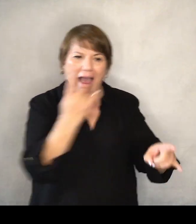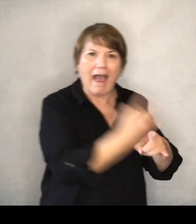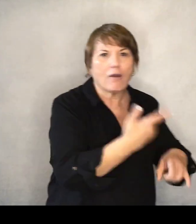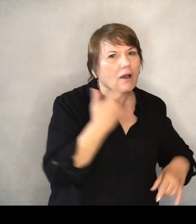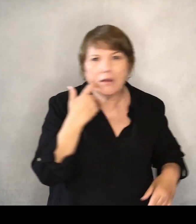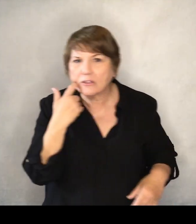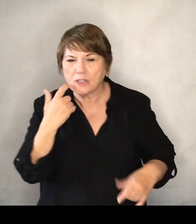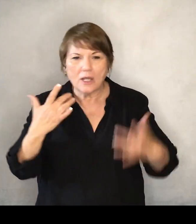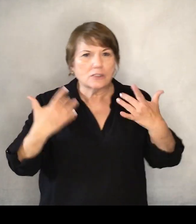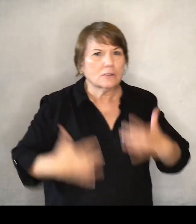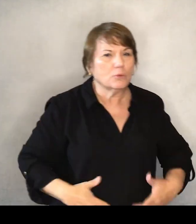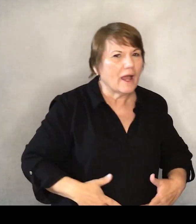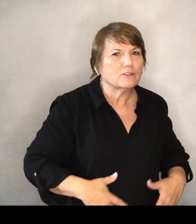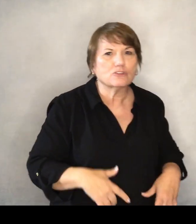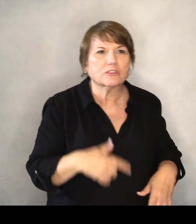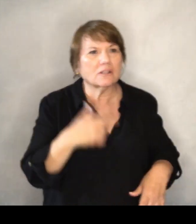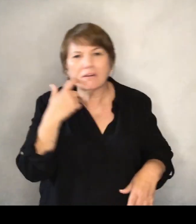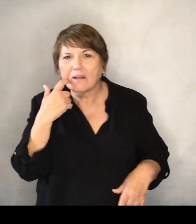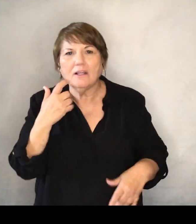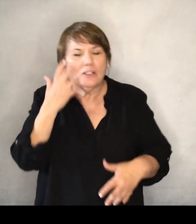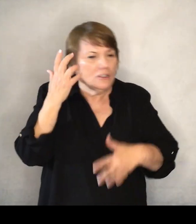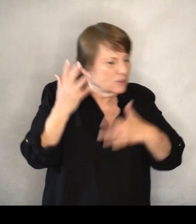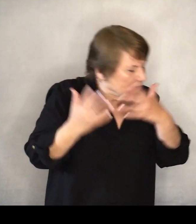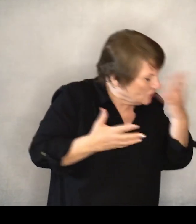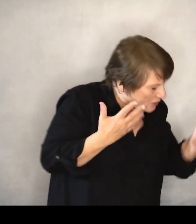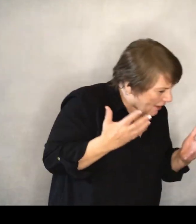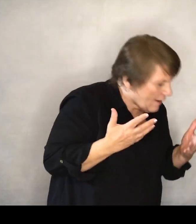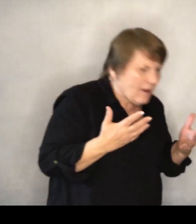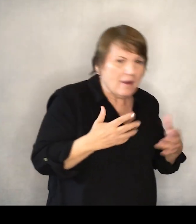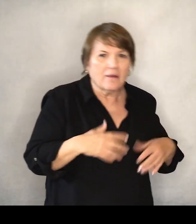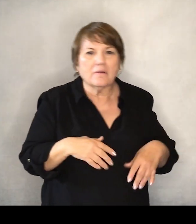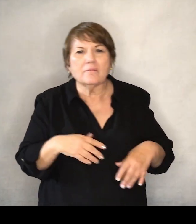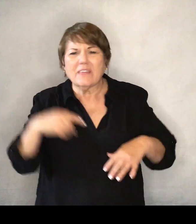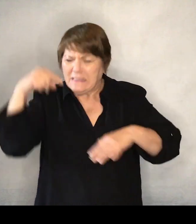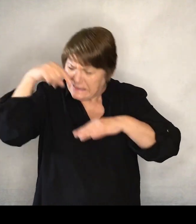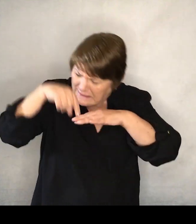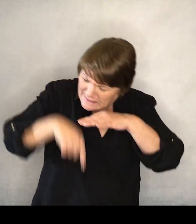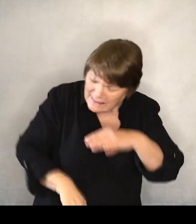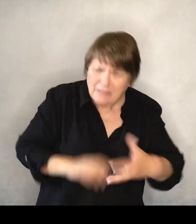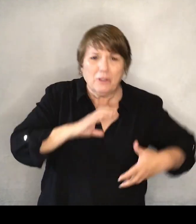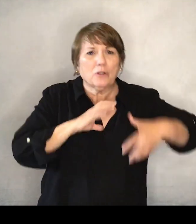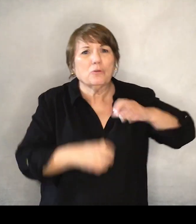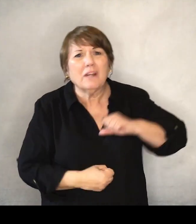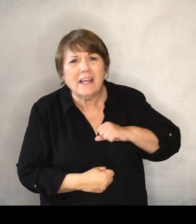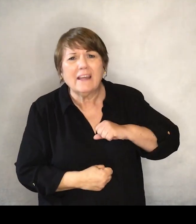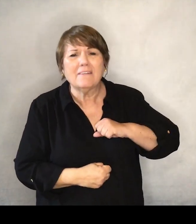alcohol, depression, shame, deep, deep grief,